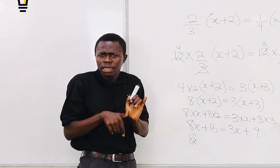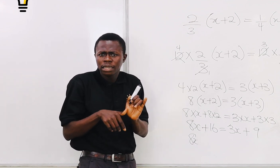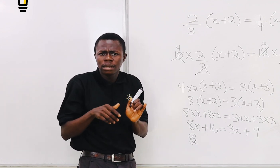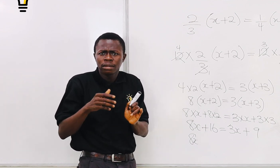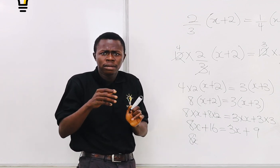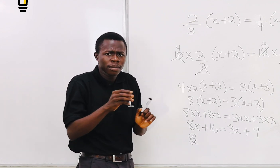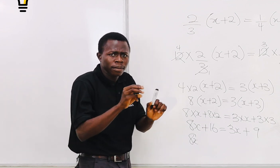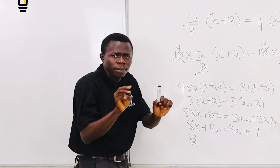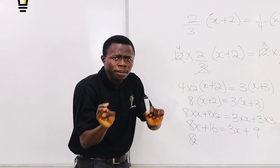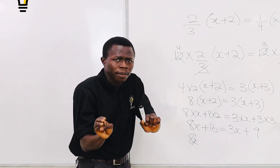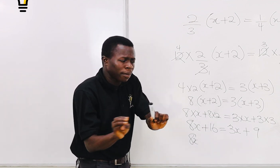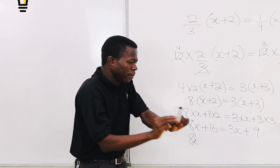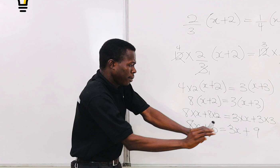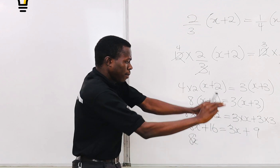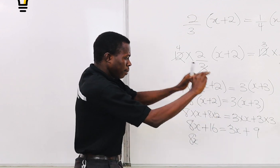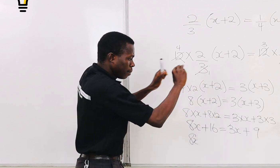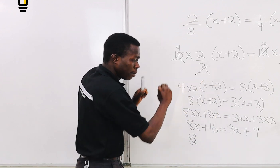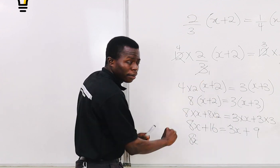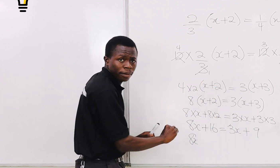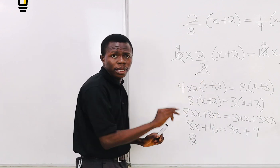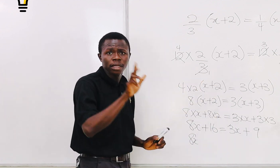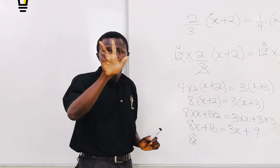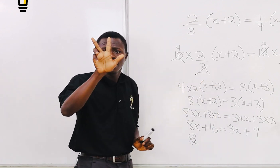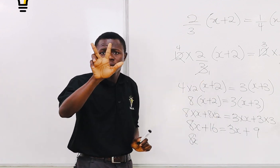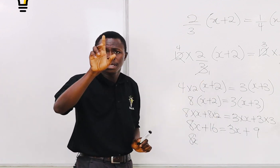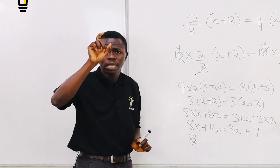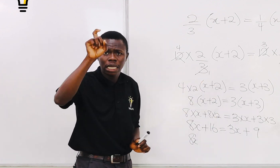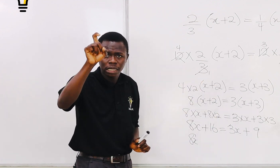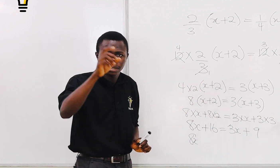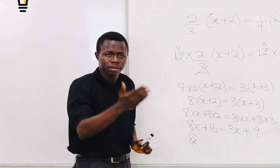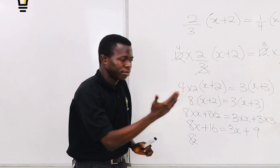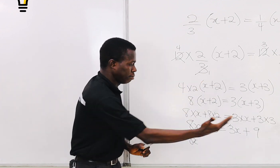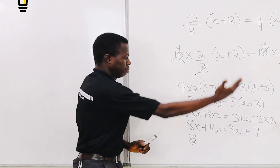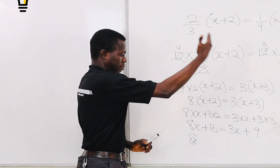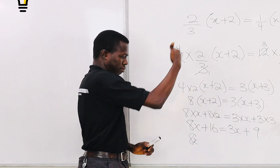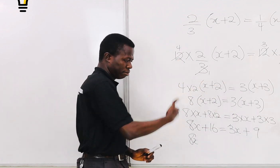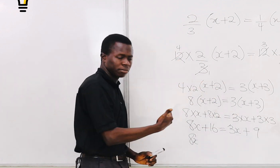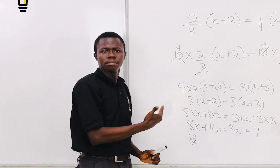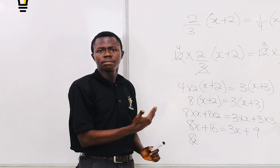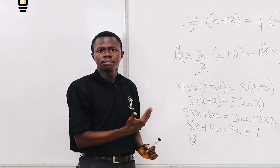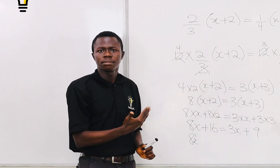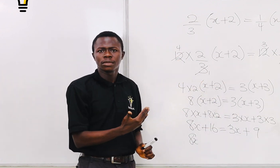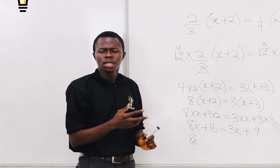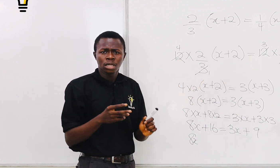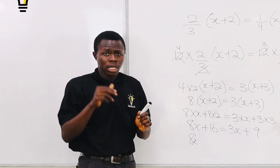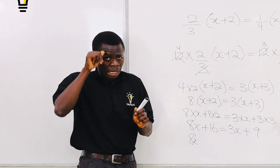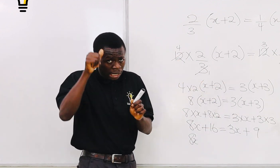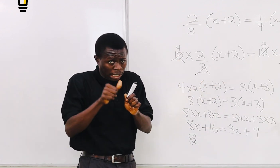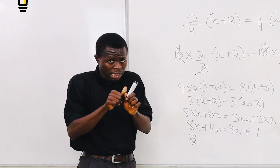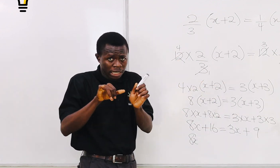staying, and then we try to move 3x from the other side to the left hand